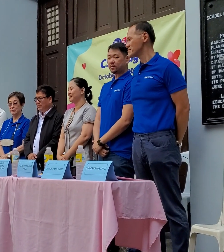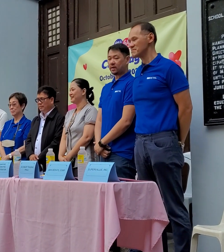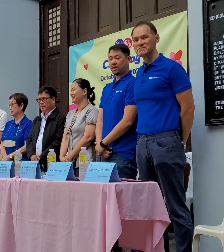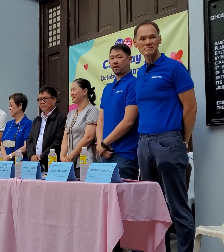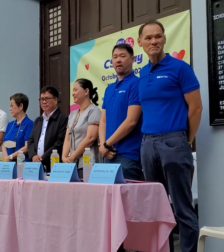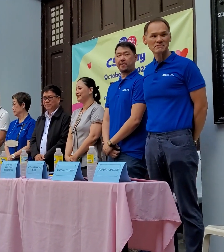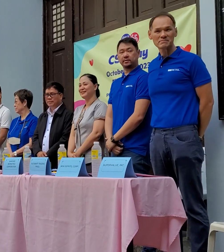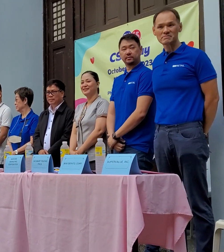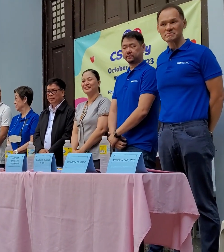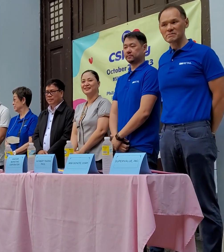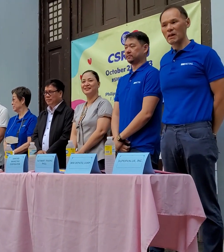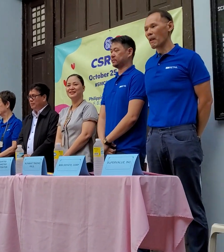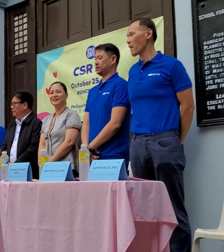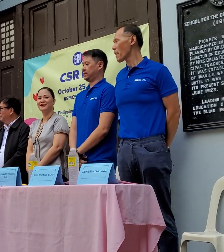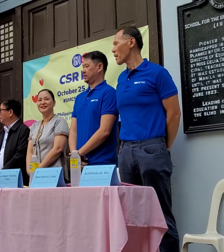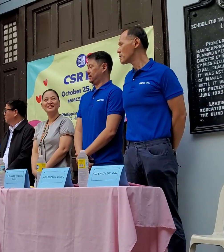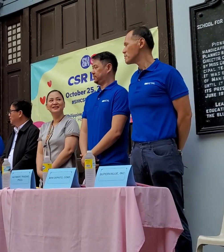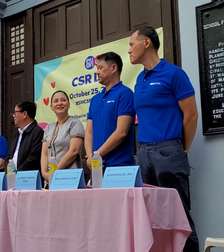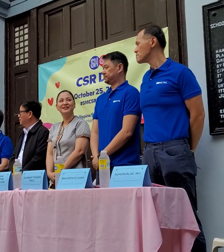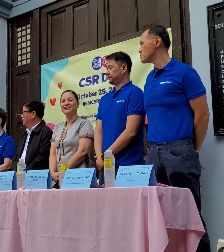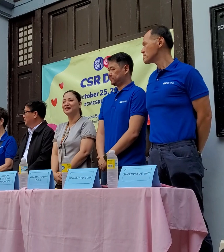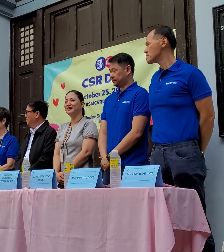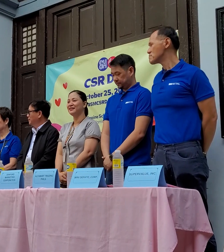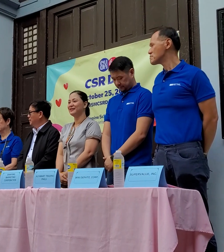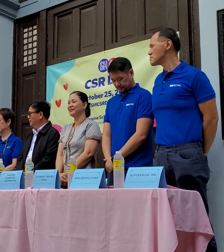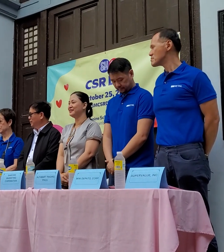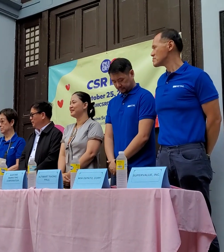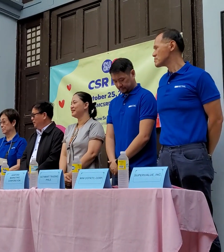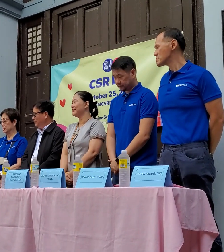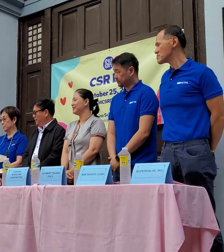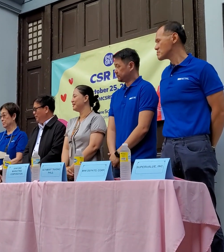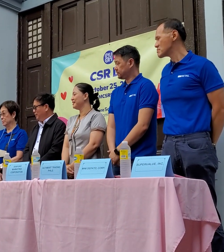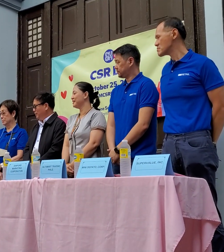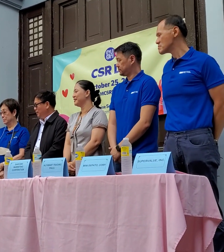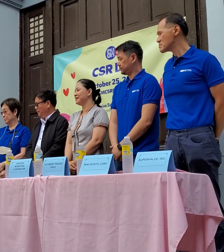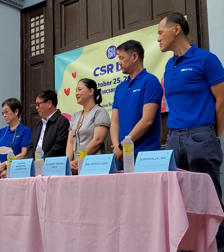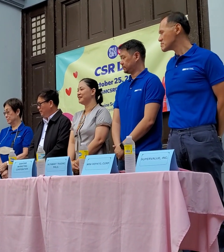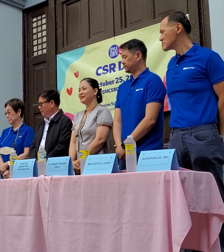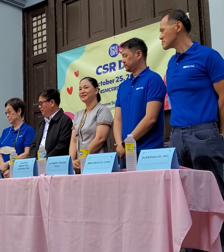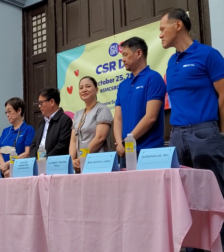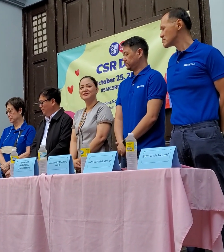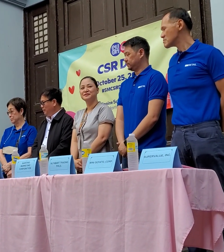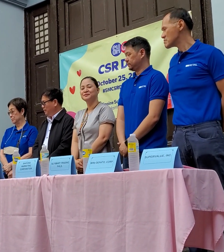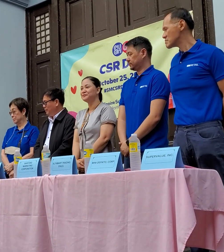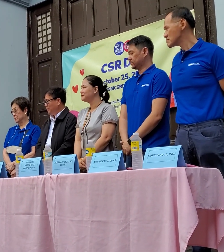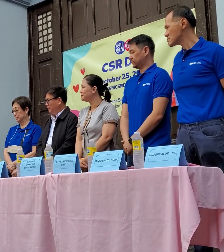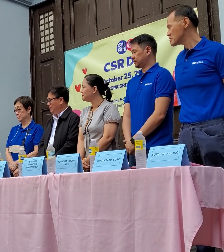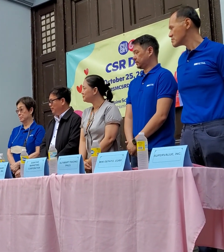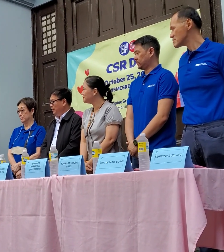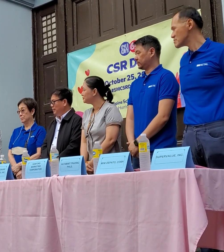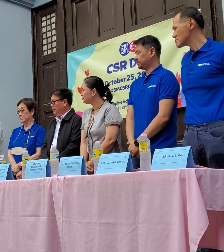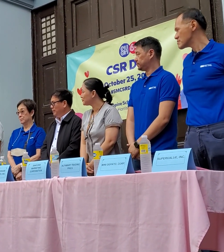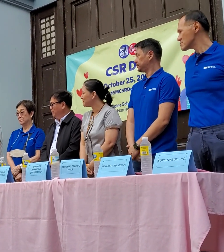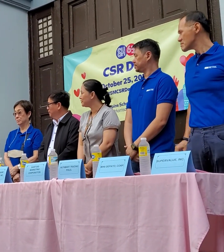Ms. Gemma Castillo, Assistant Vice President for HR, SM Save More Market.